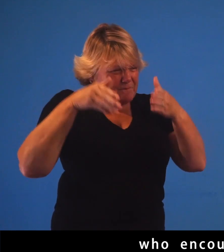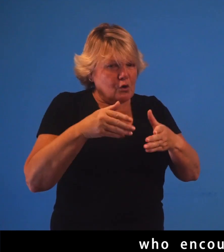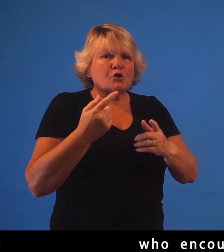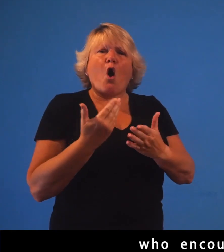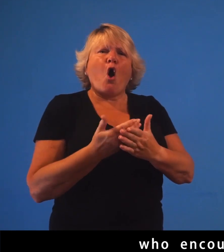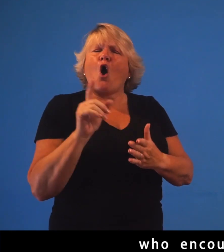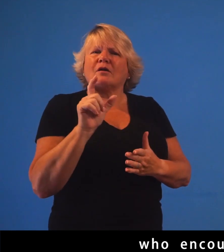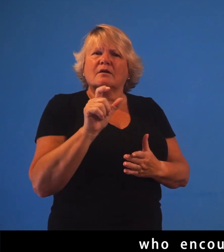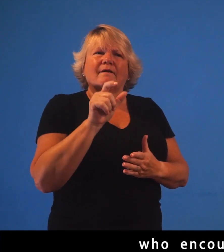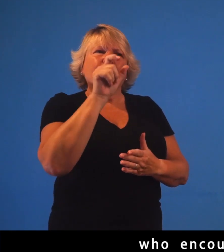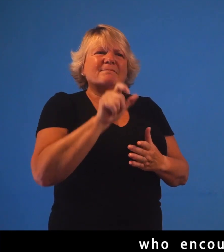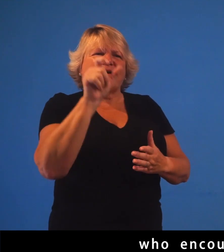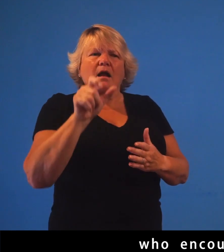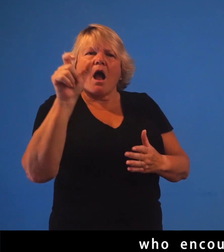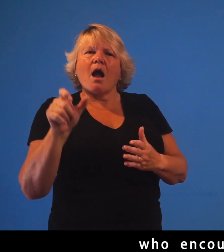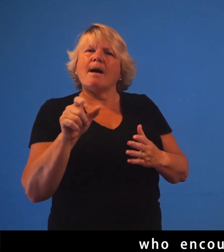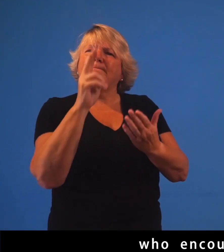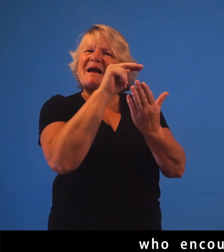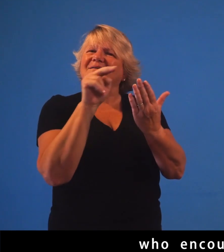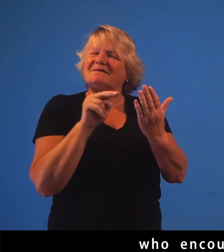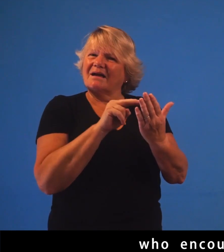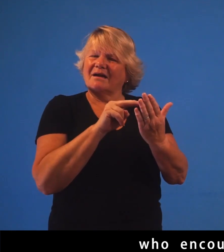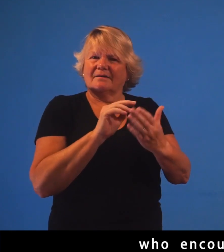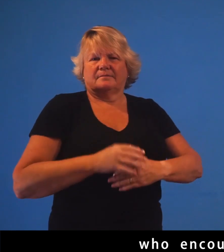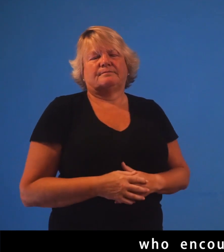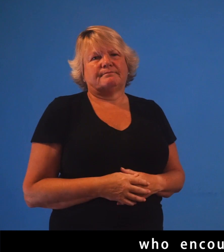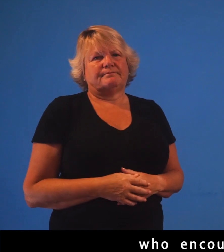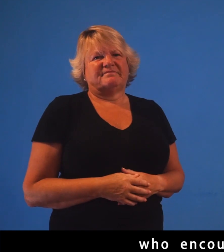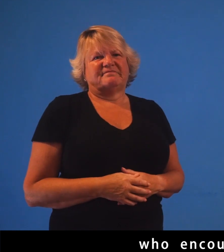who encouraged Peter to concentrate on his figure painting.